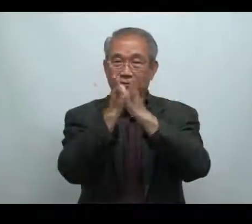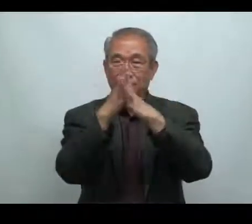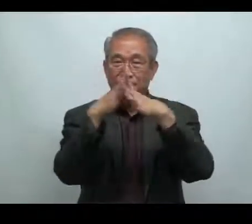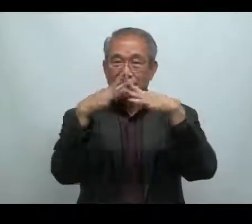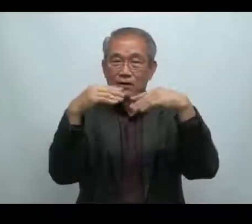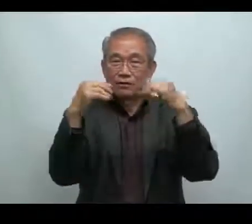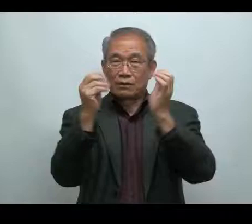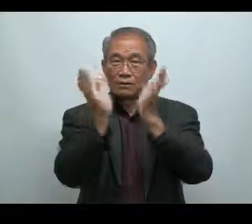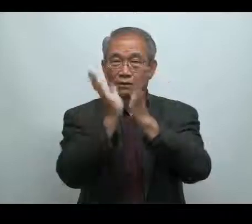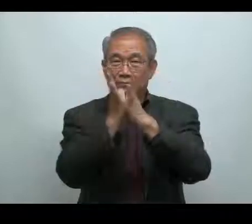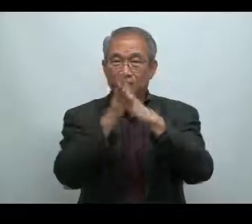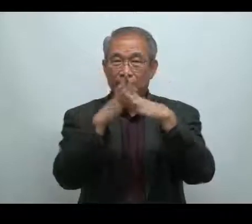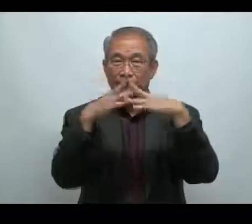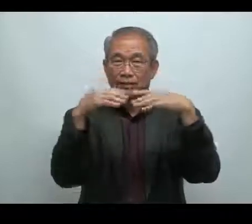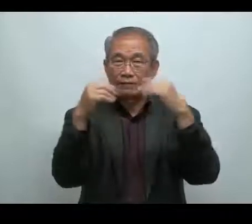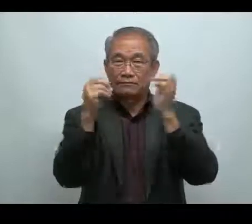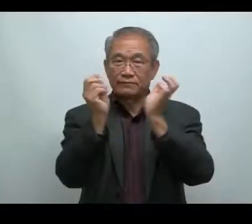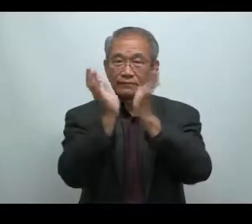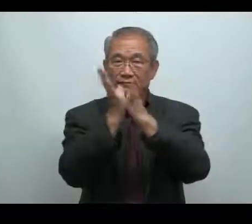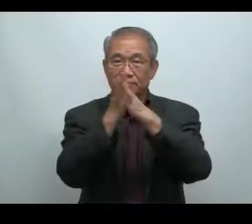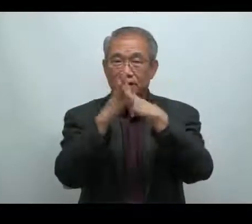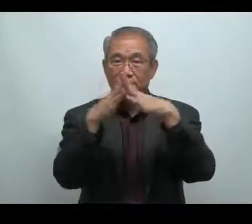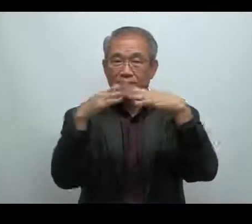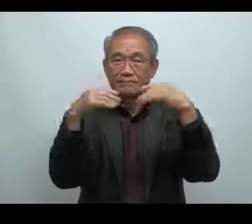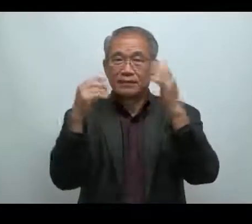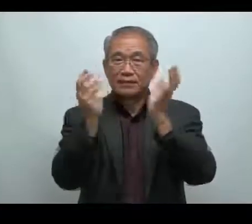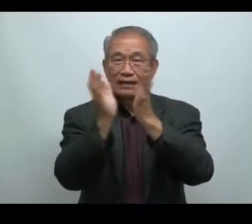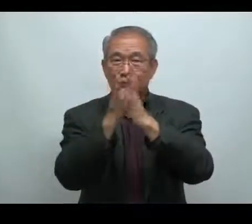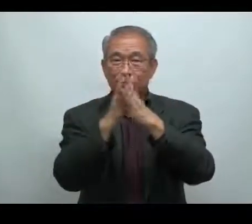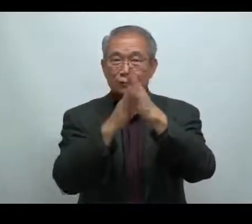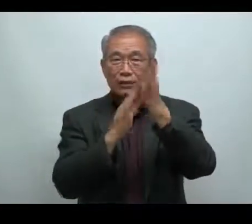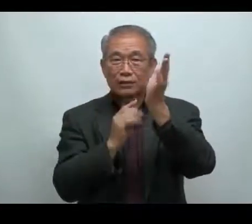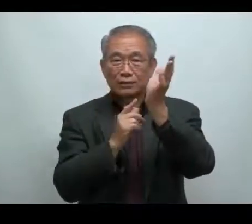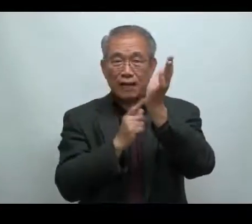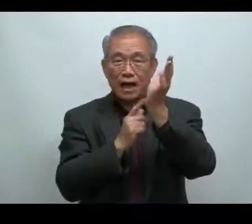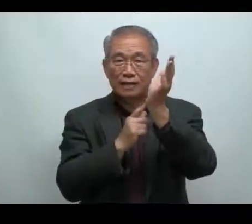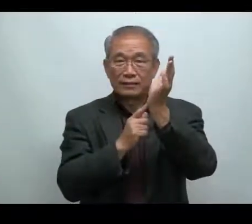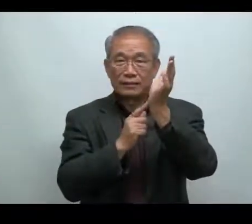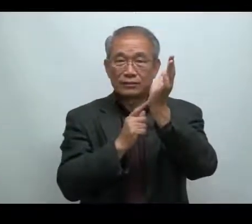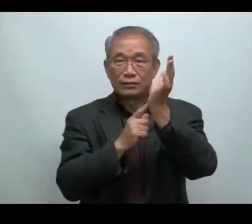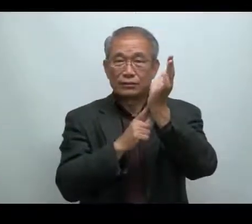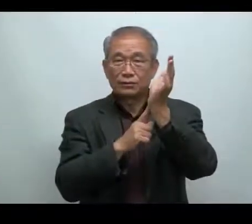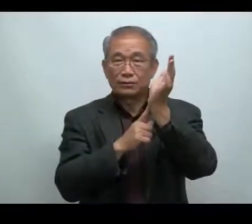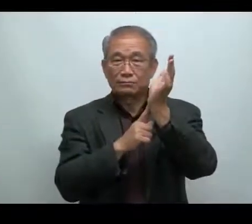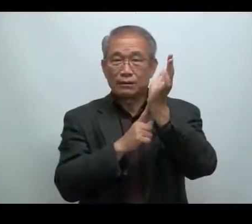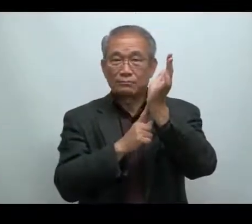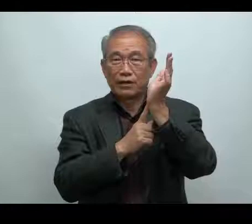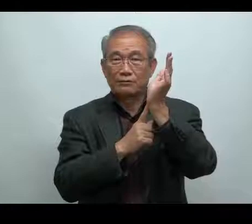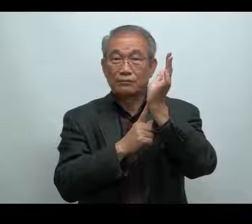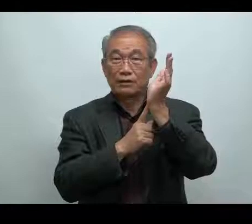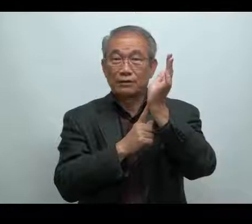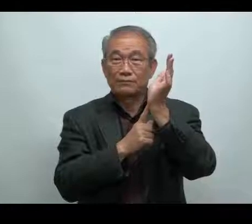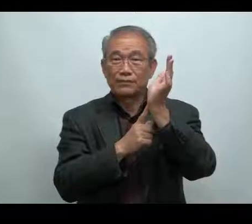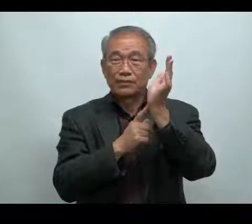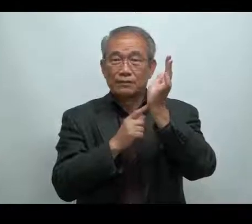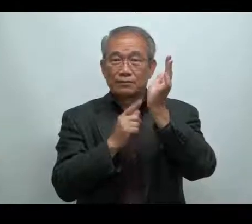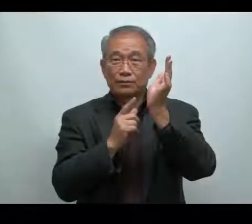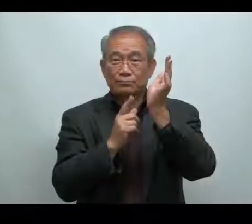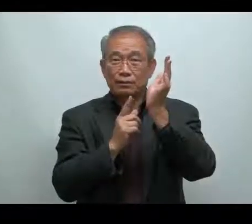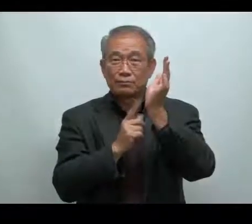other. We must be very careful when you vibrate that you do not grind your mucous membrane below. Mucous membrane